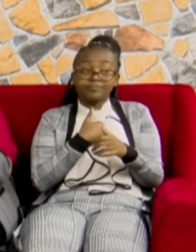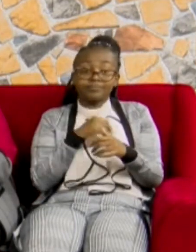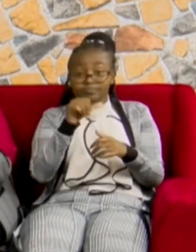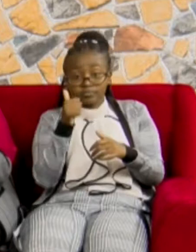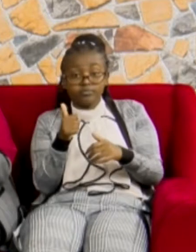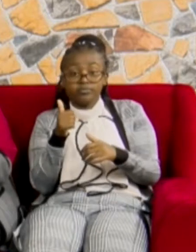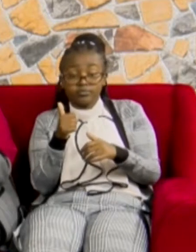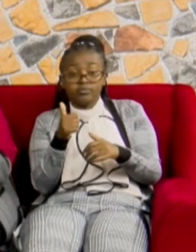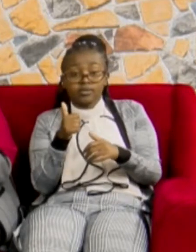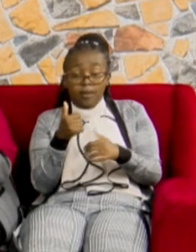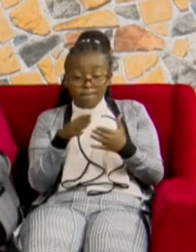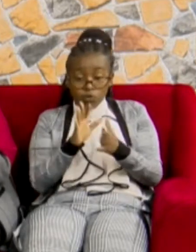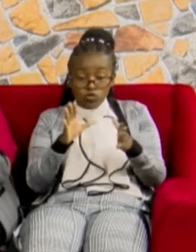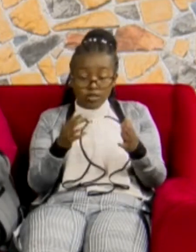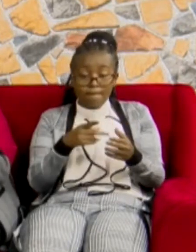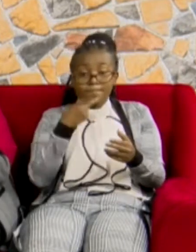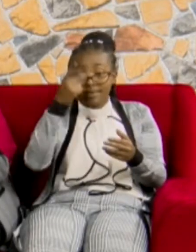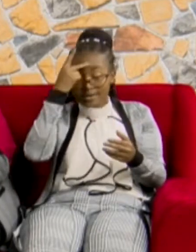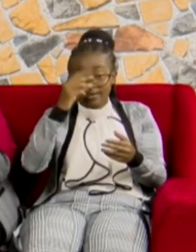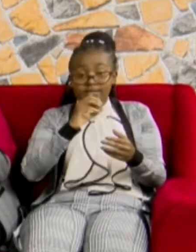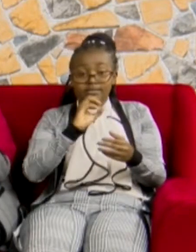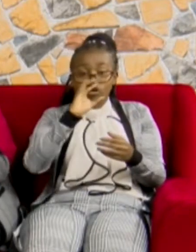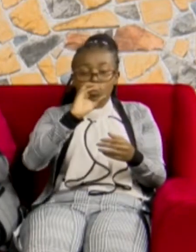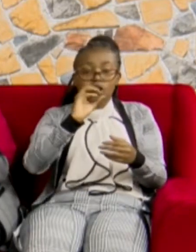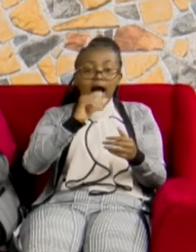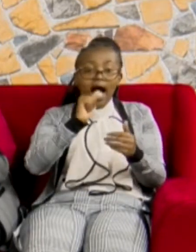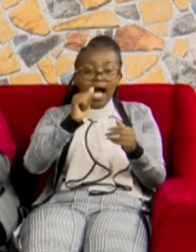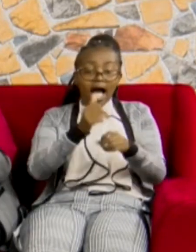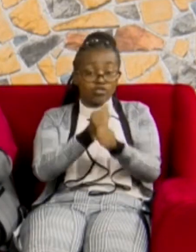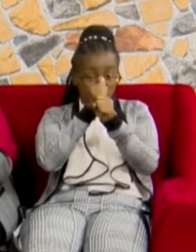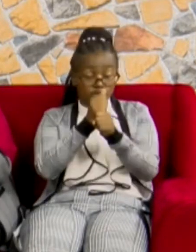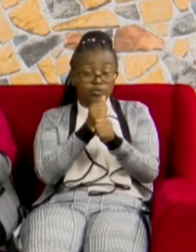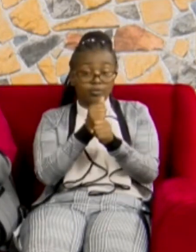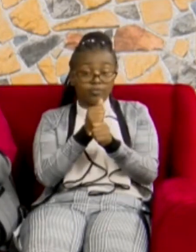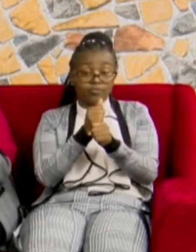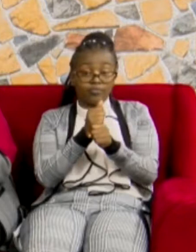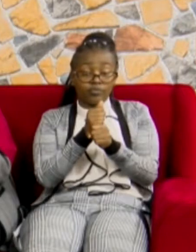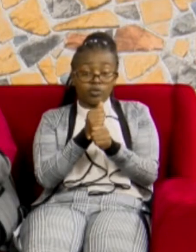other, I know most parents say the word comorbidity, so I'll say association with